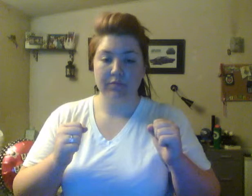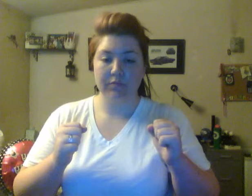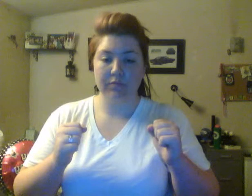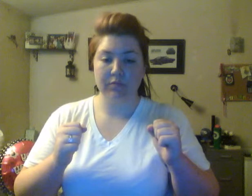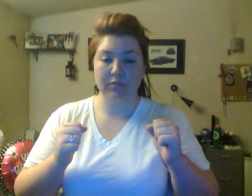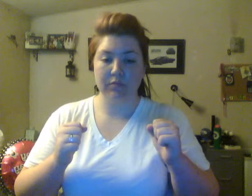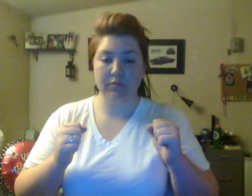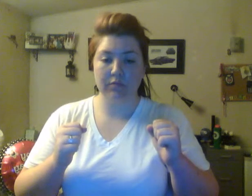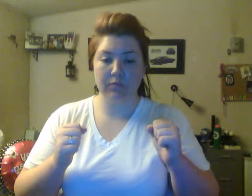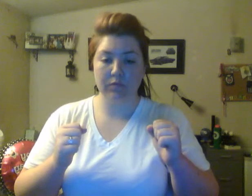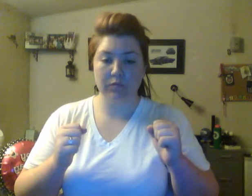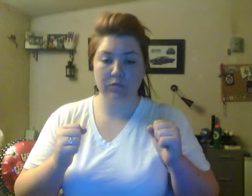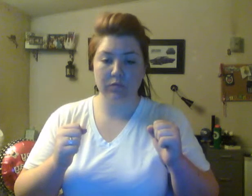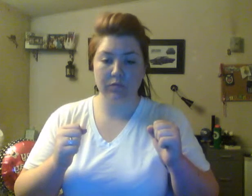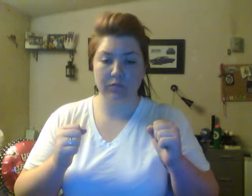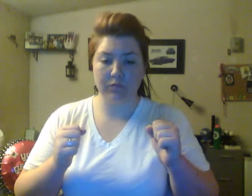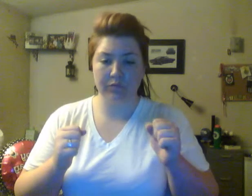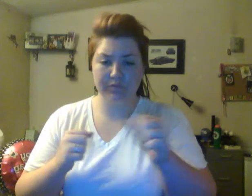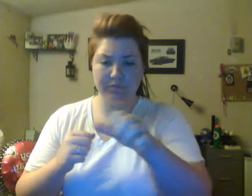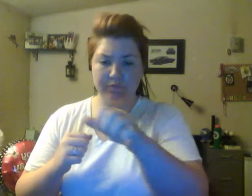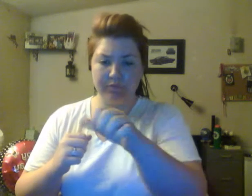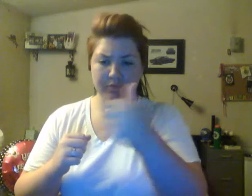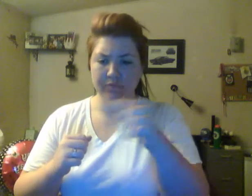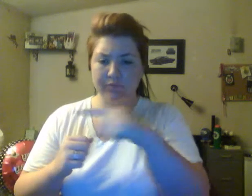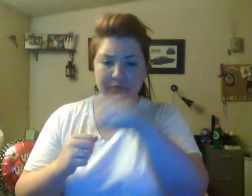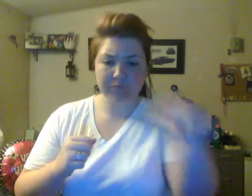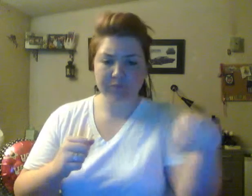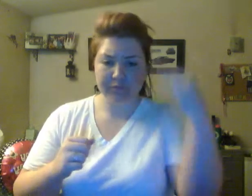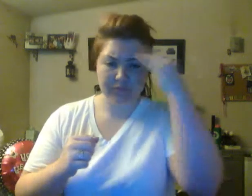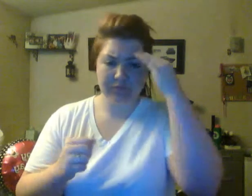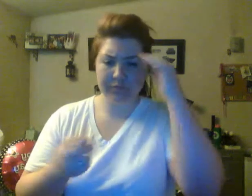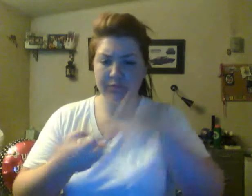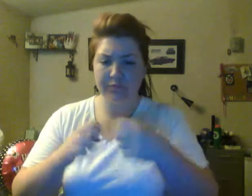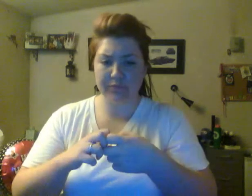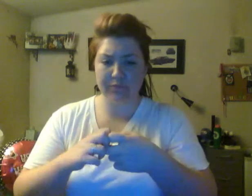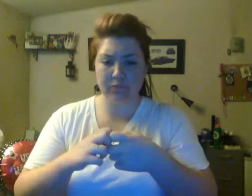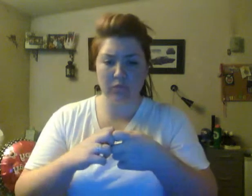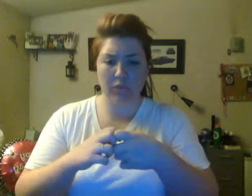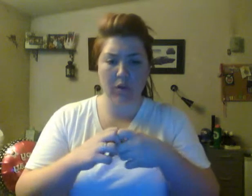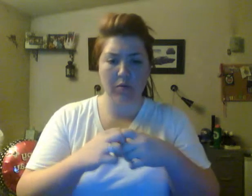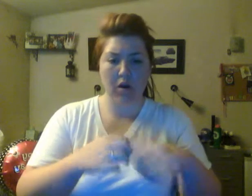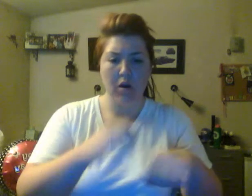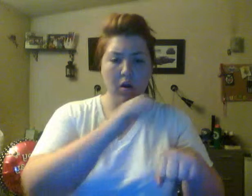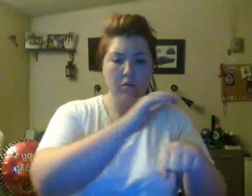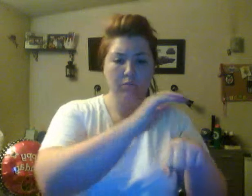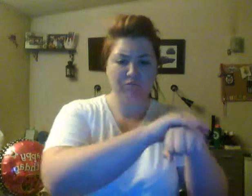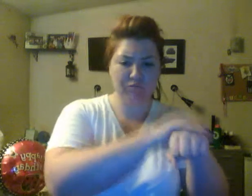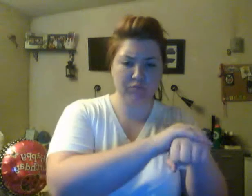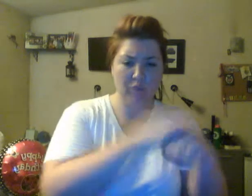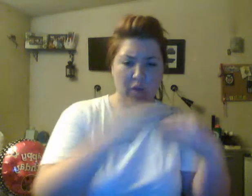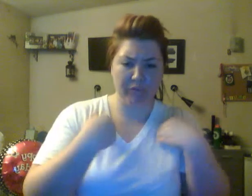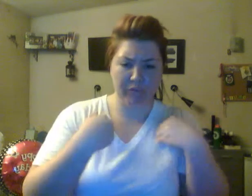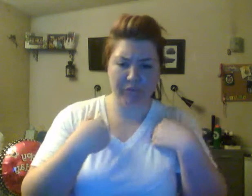Okay, does anyone remember a problem that Great Britain was having in the war? They had 2 major problems.